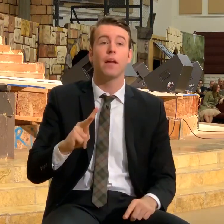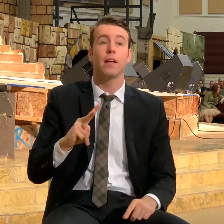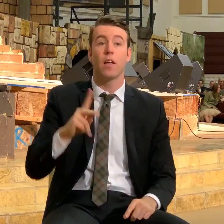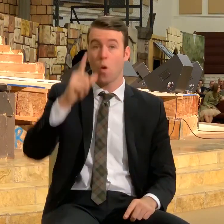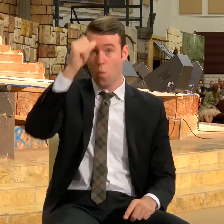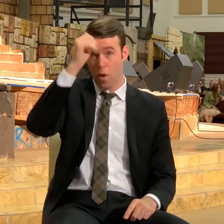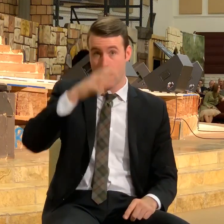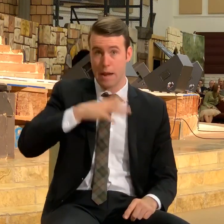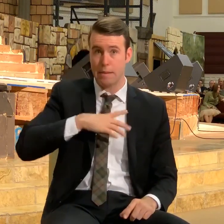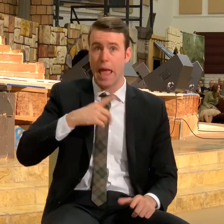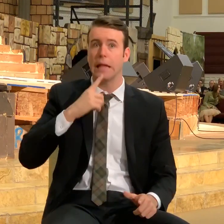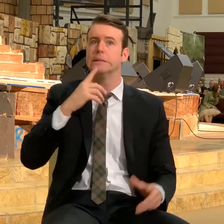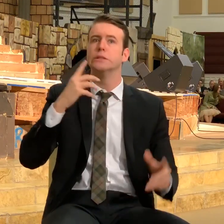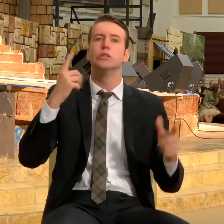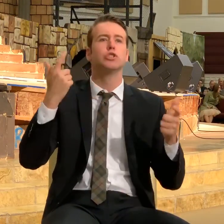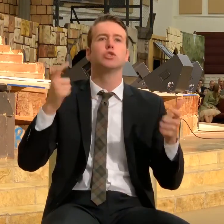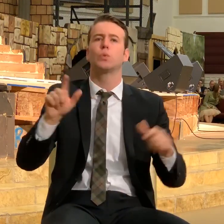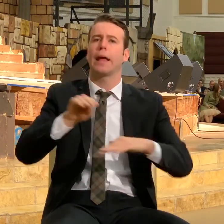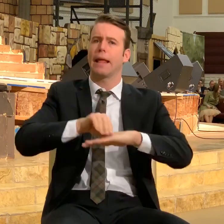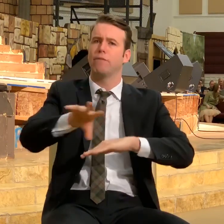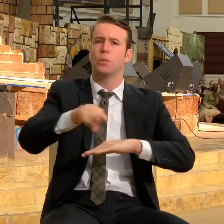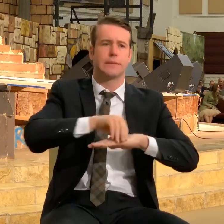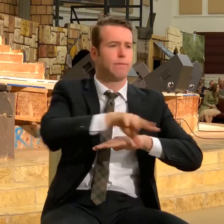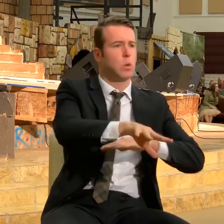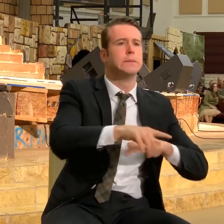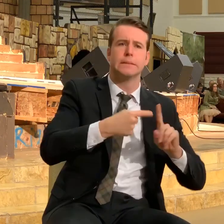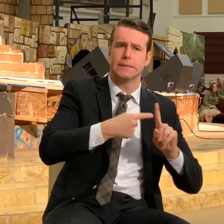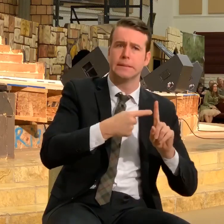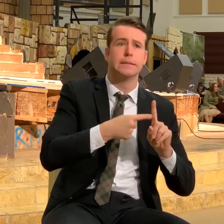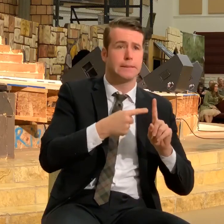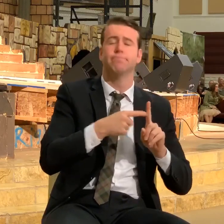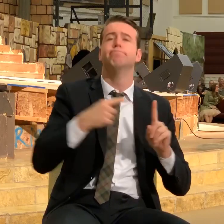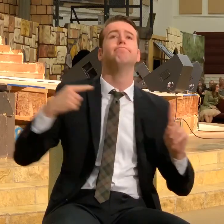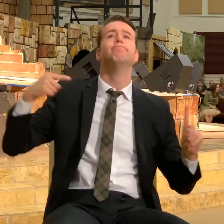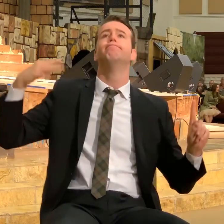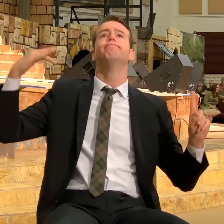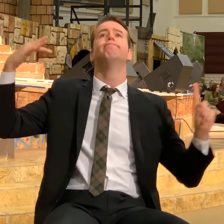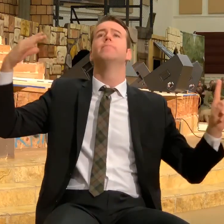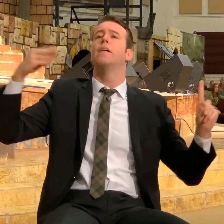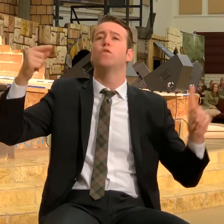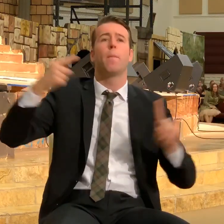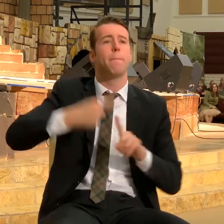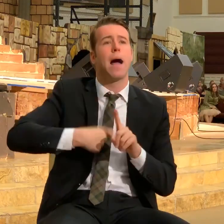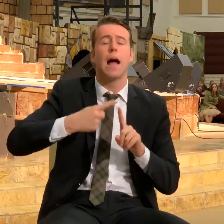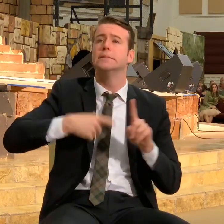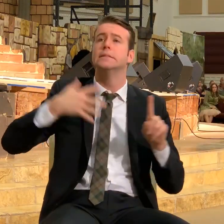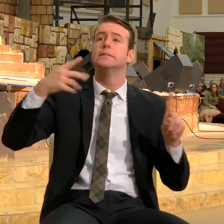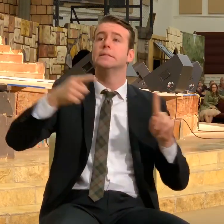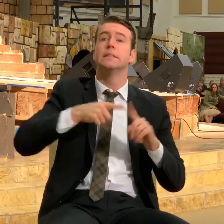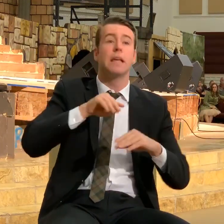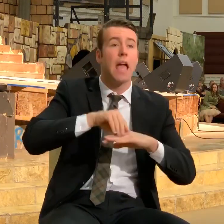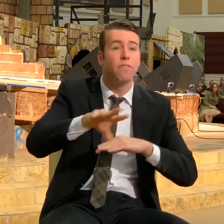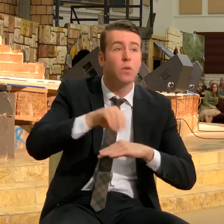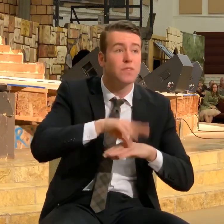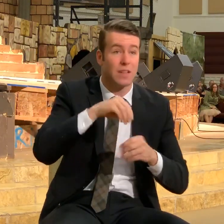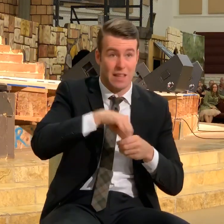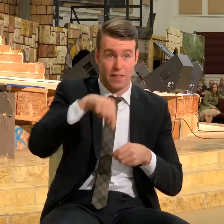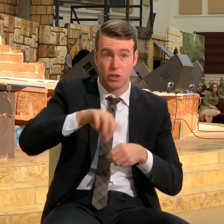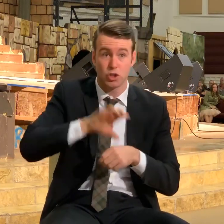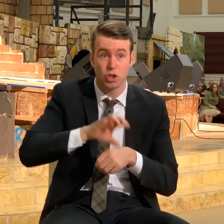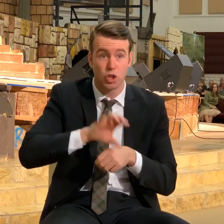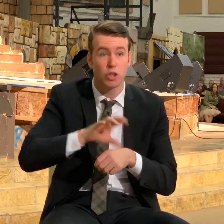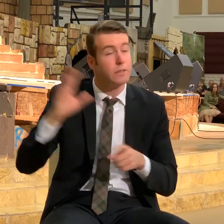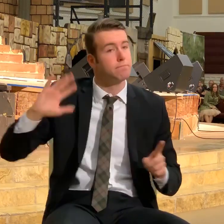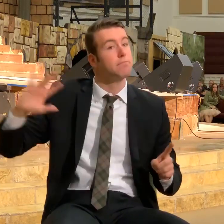great influence in this church. And as years went by, months went by, he had influence in this church. These are